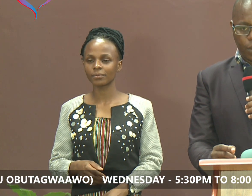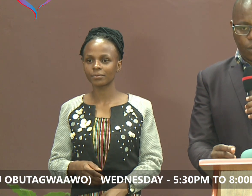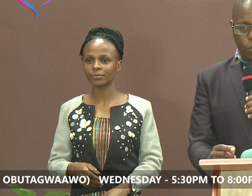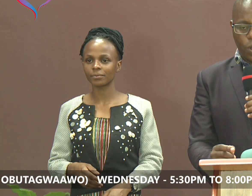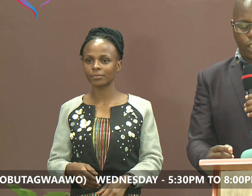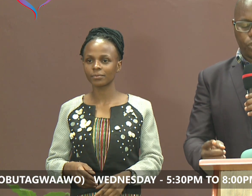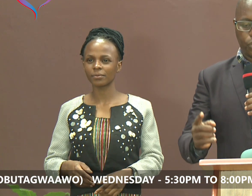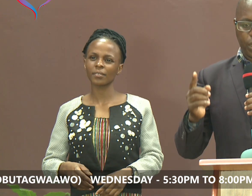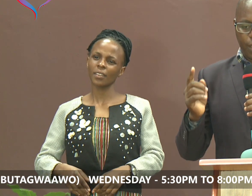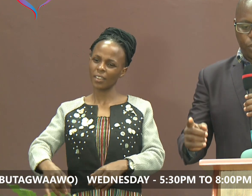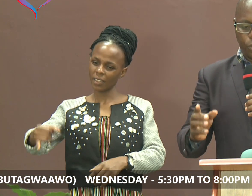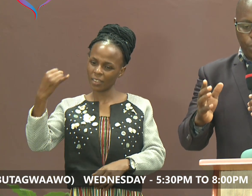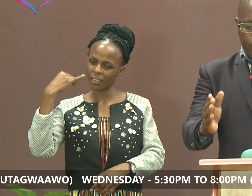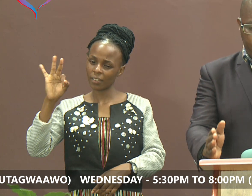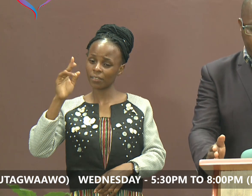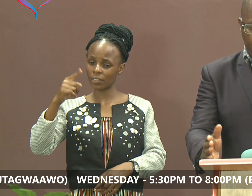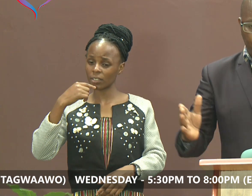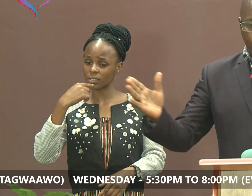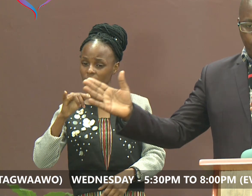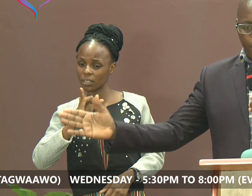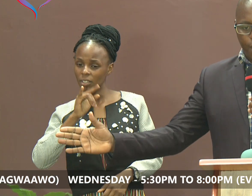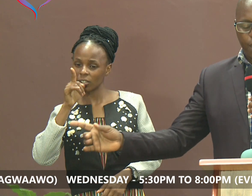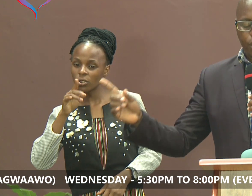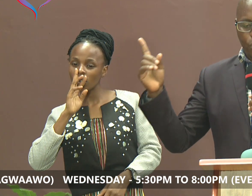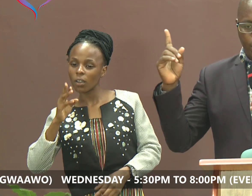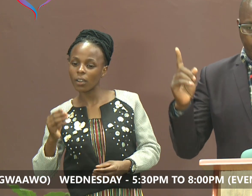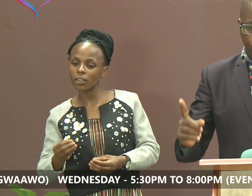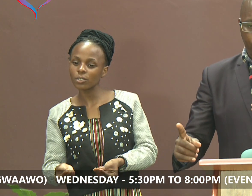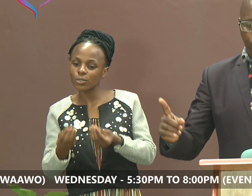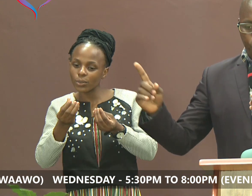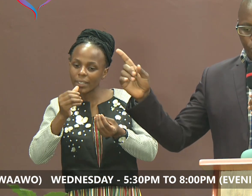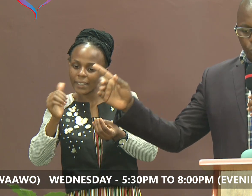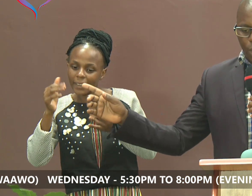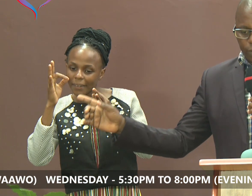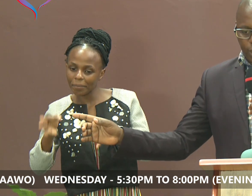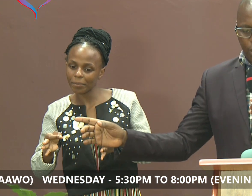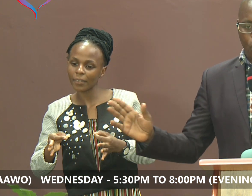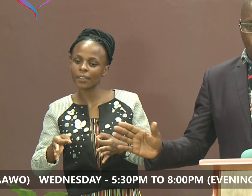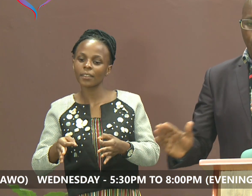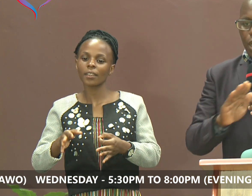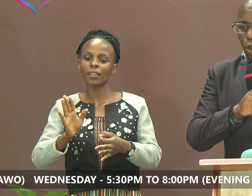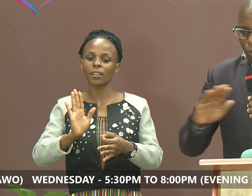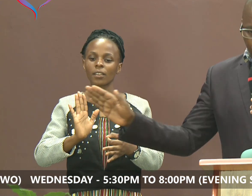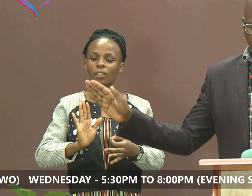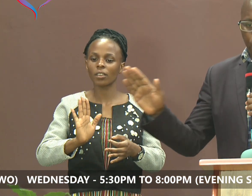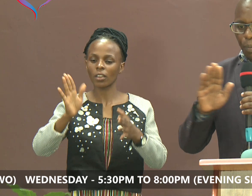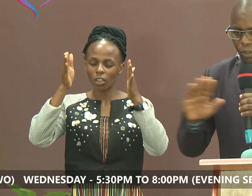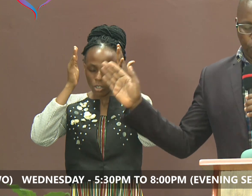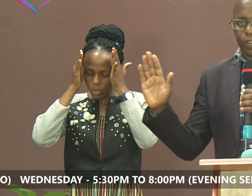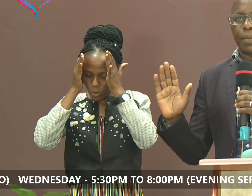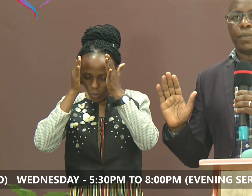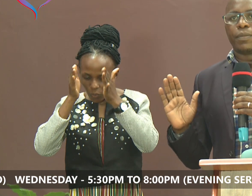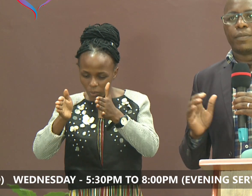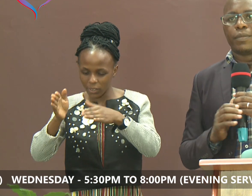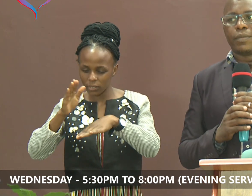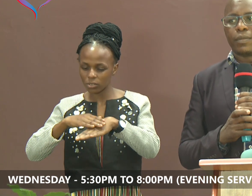ekimu. Once you say that you're doing this and you're doing the other, your attention is on 1 thing or it is not on both